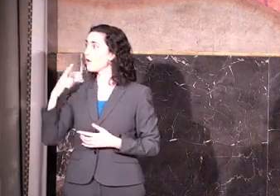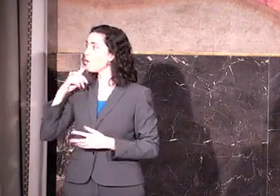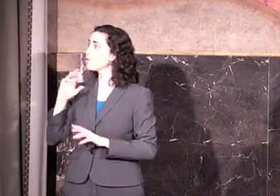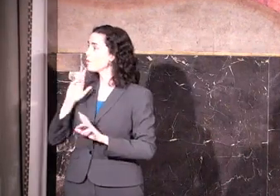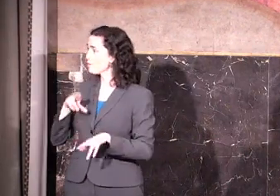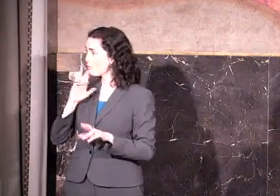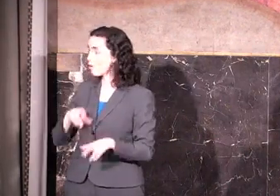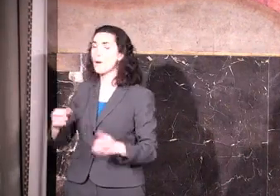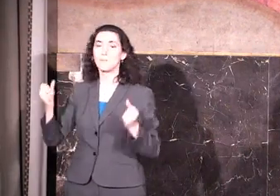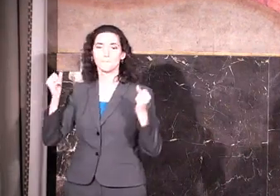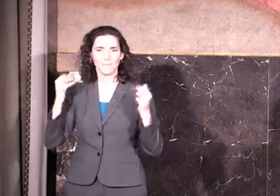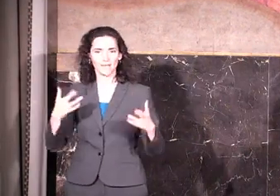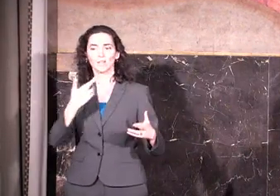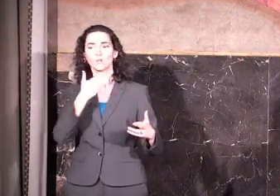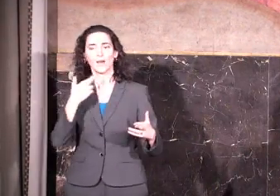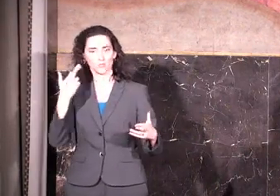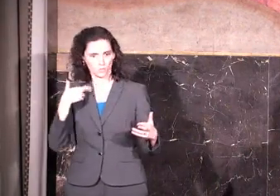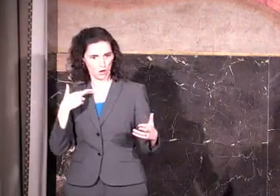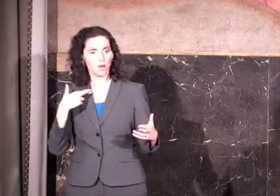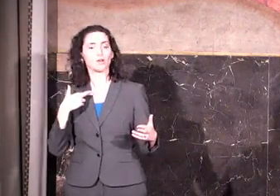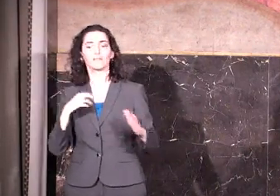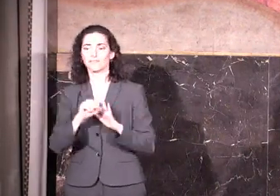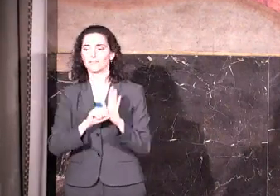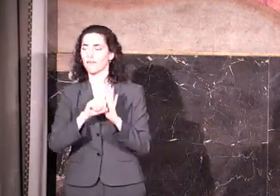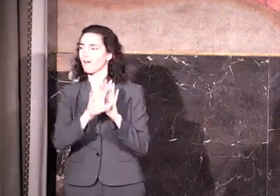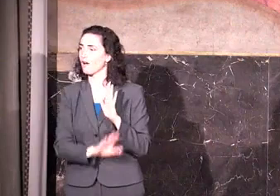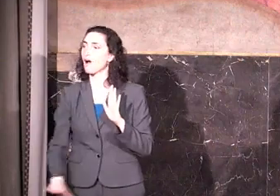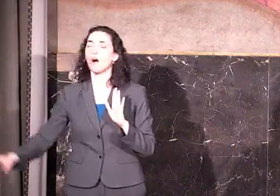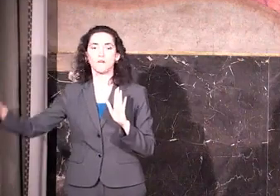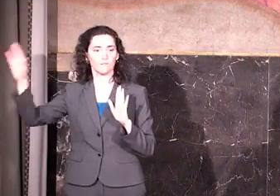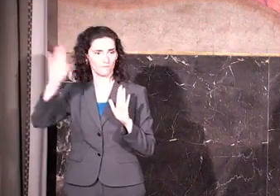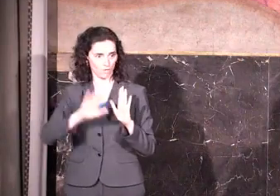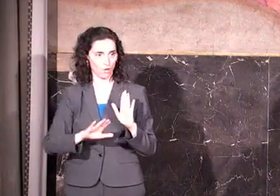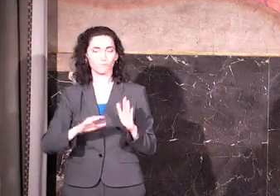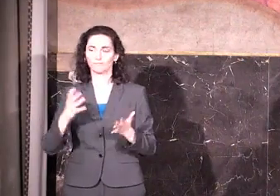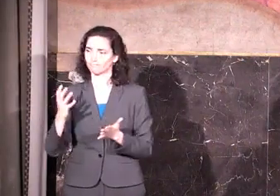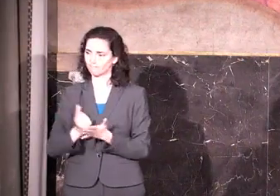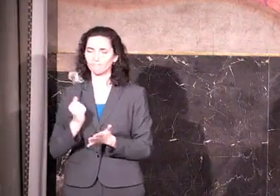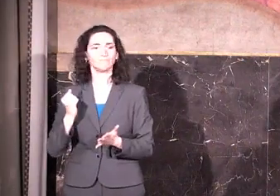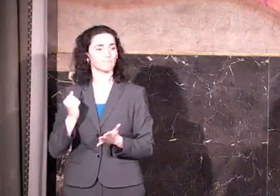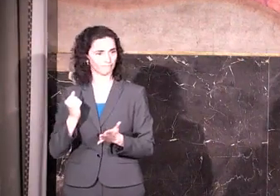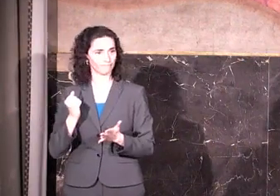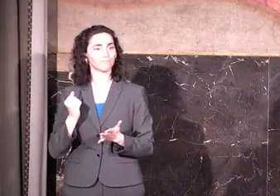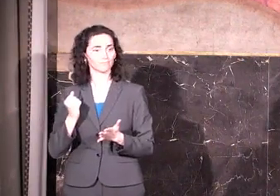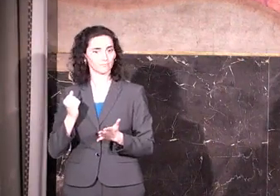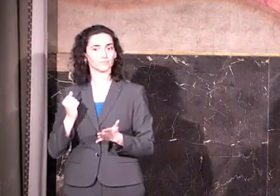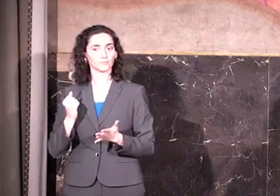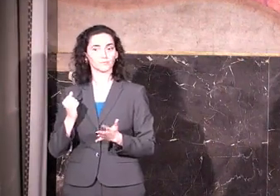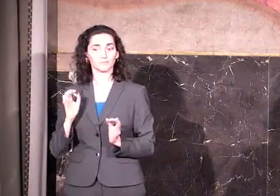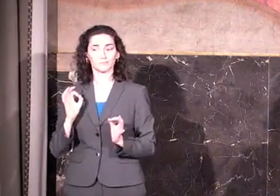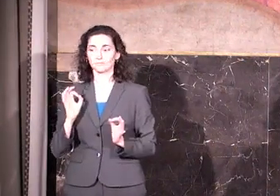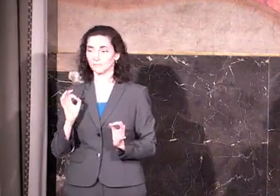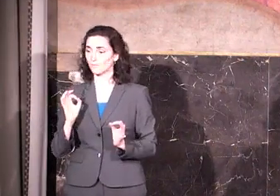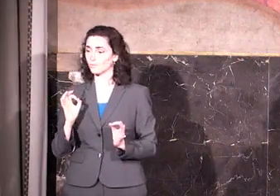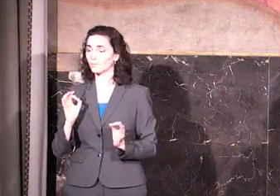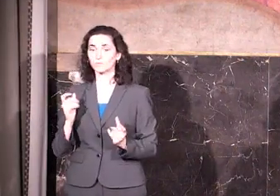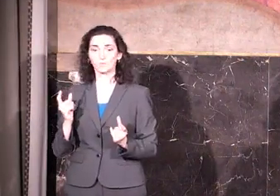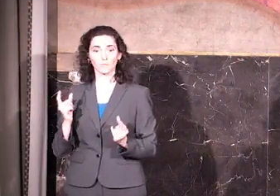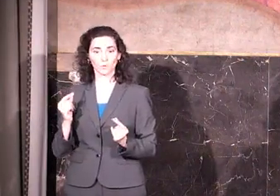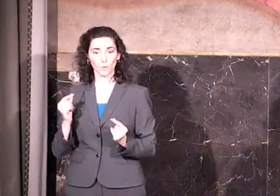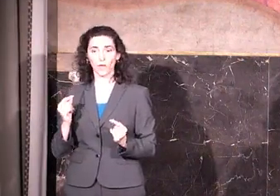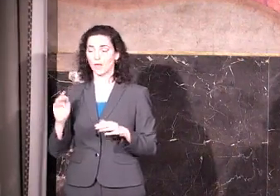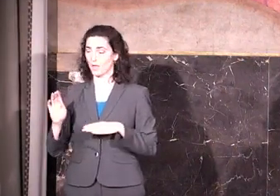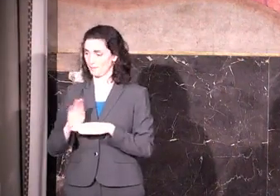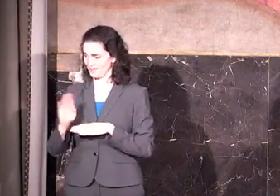was that many restaurants across the state of Louisiana took advantage of the opportunity that they had to reopen